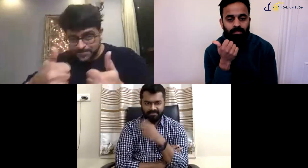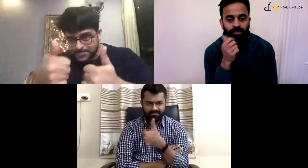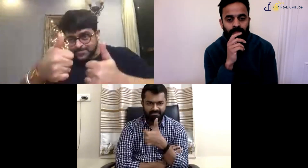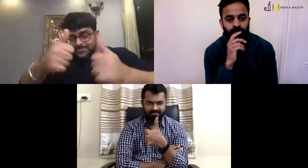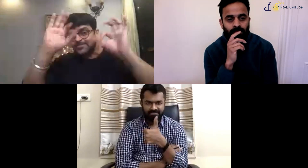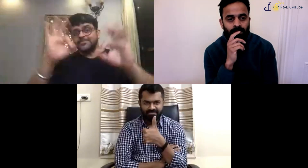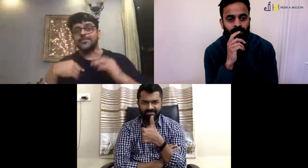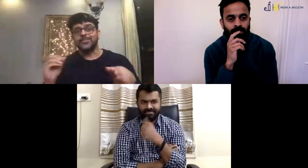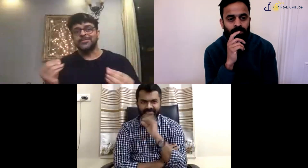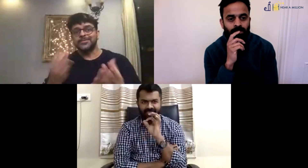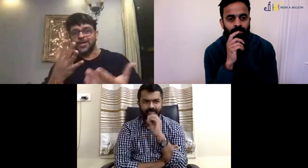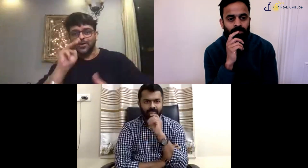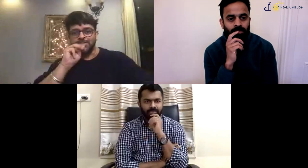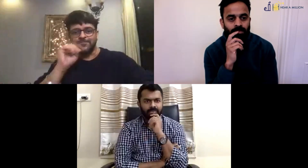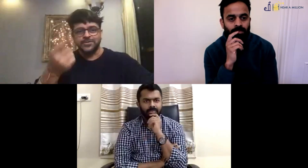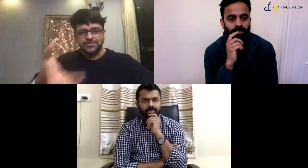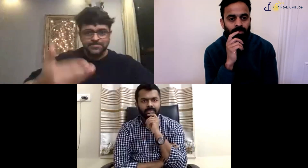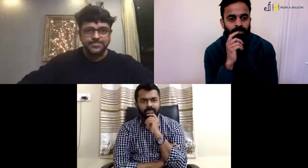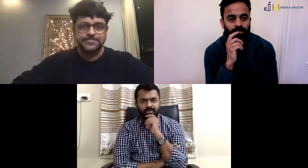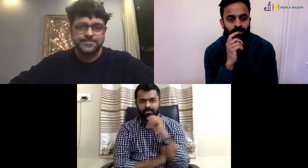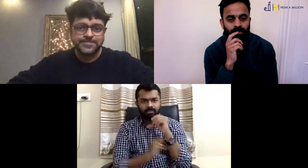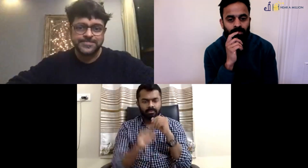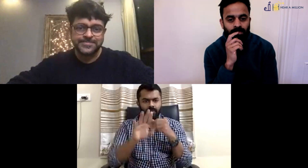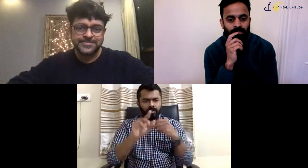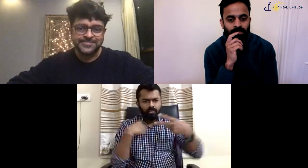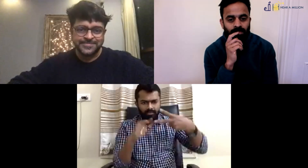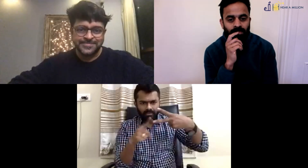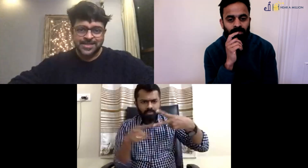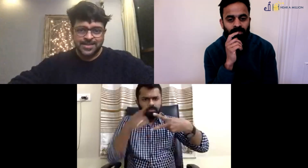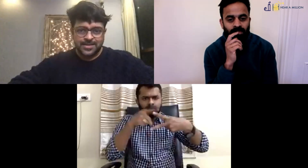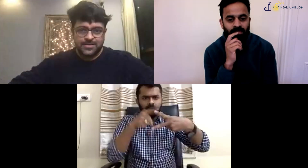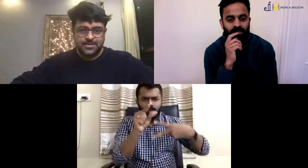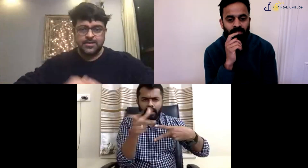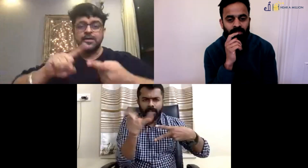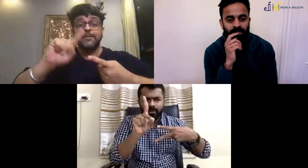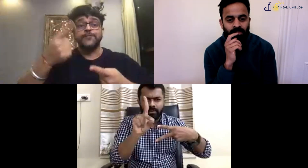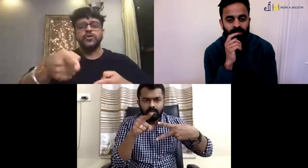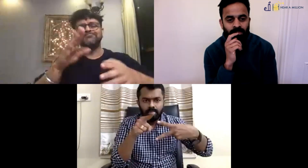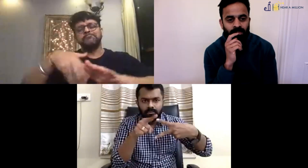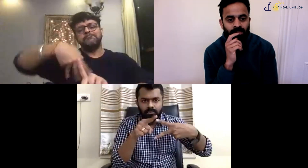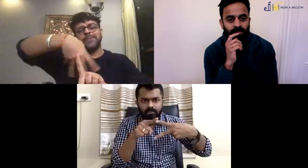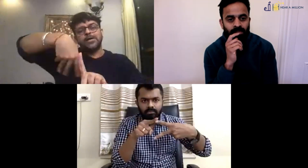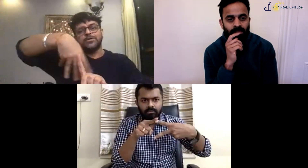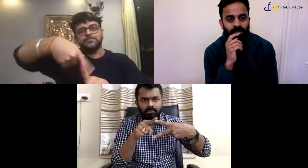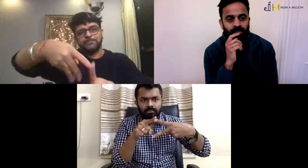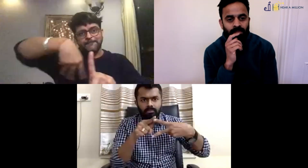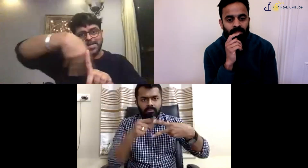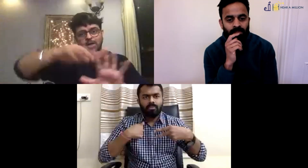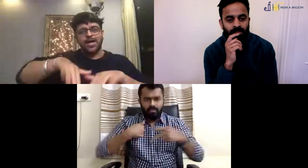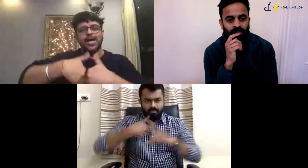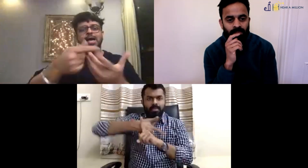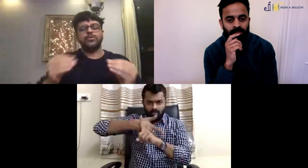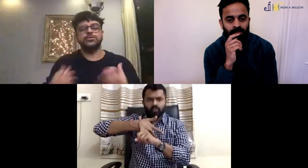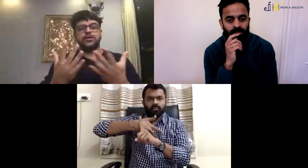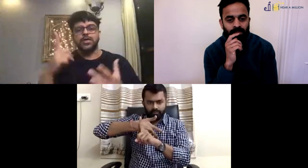us. Yeah. I would start with Manan first. So, can you go with the first